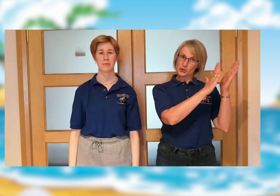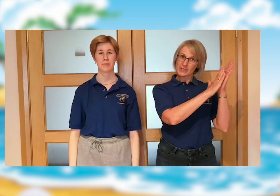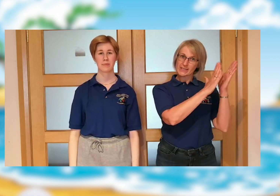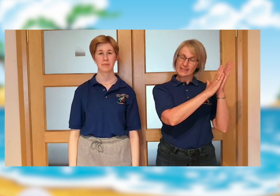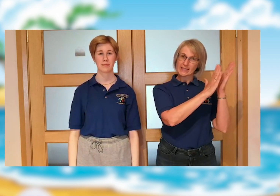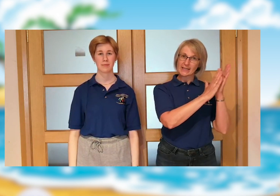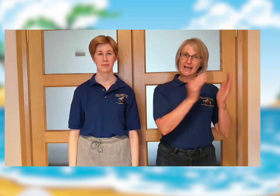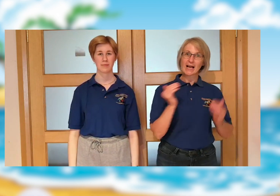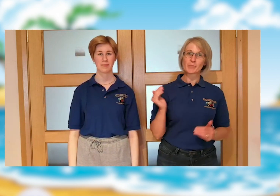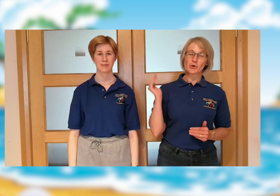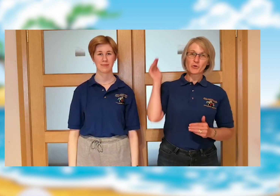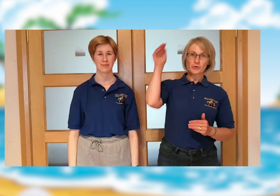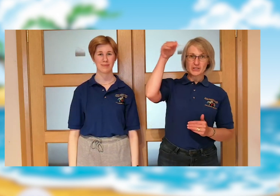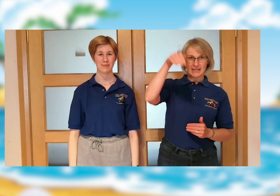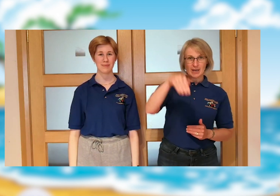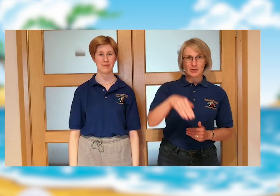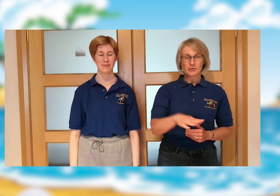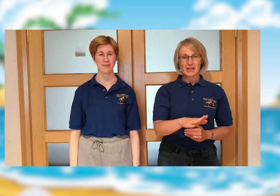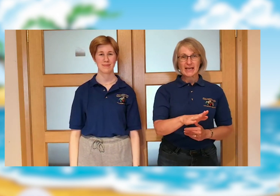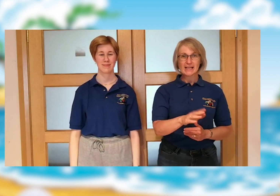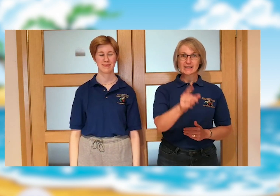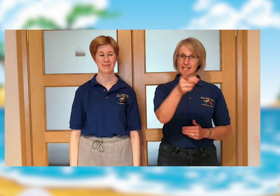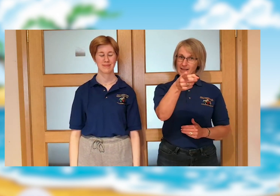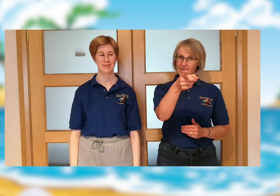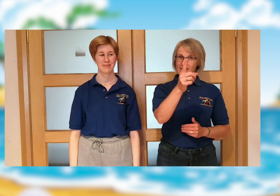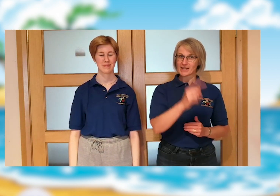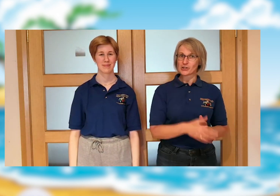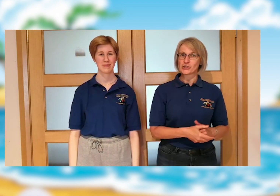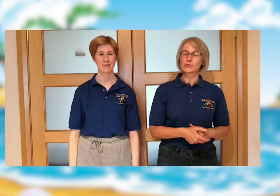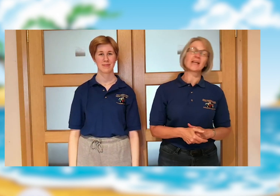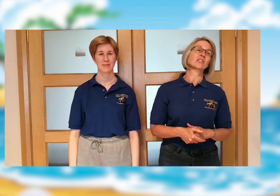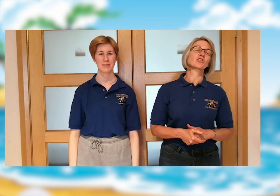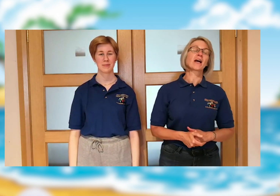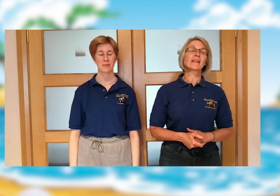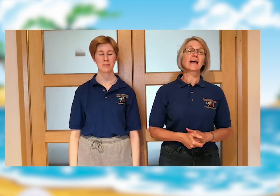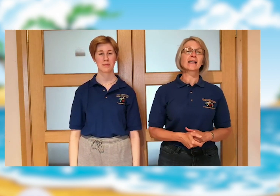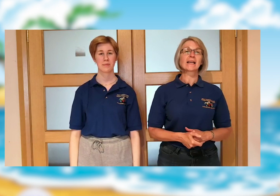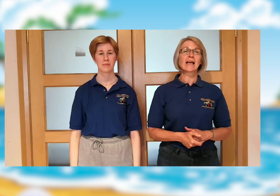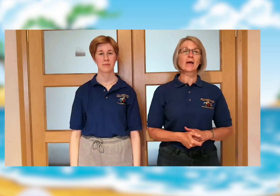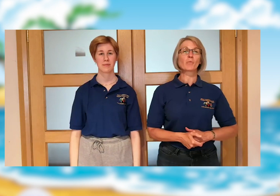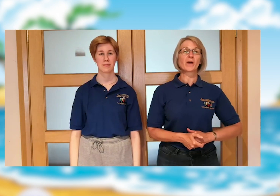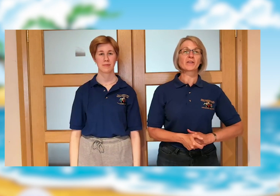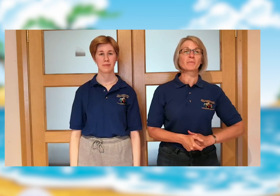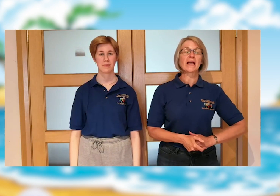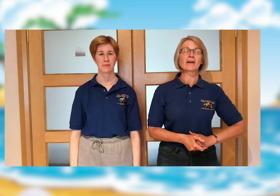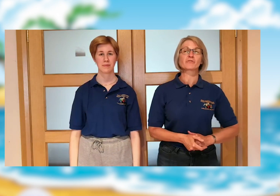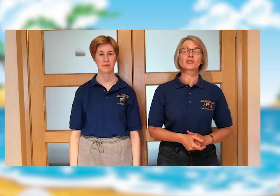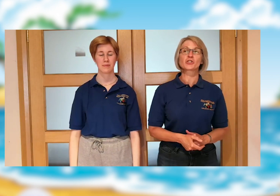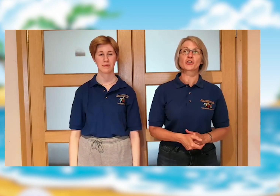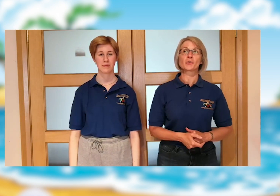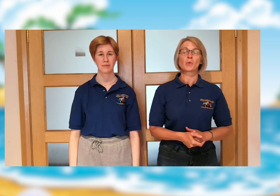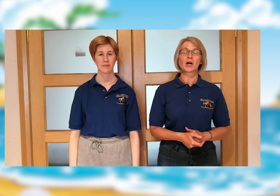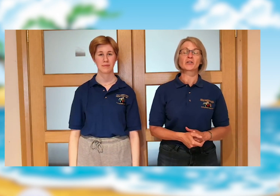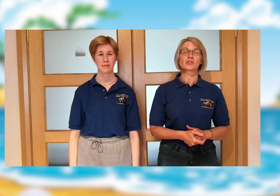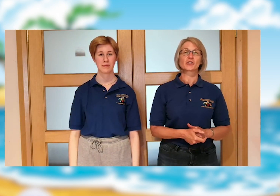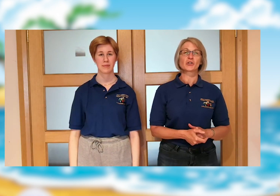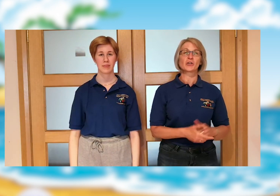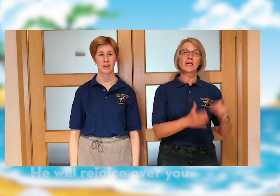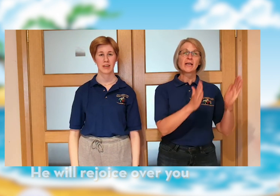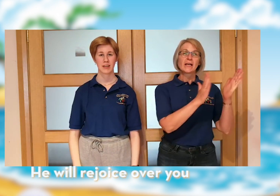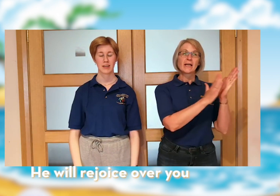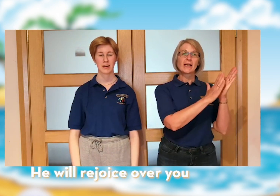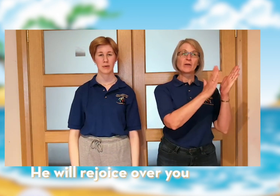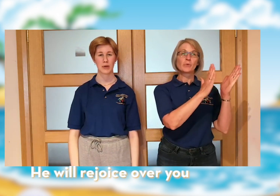for rejoice, it's a little clap over, it's like coming over the hill, and then you. So let's try that again with me after two. One,